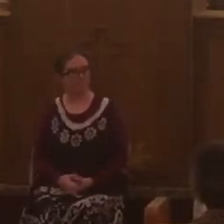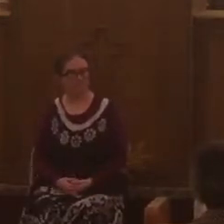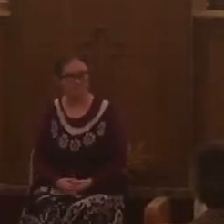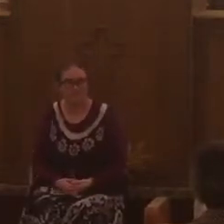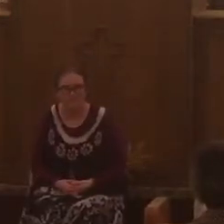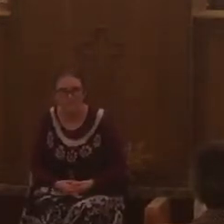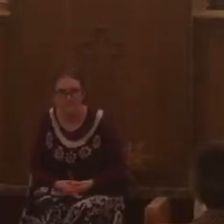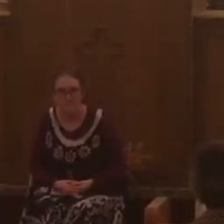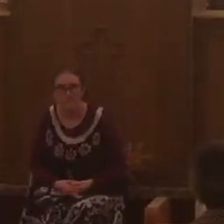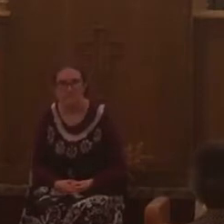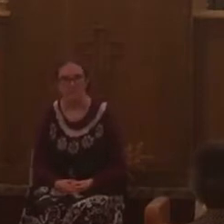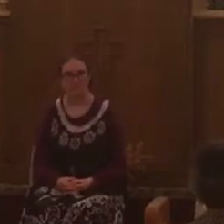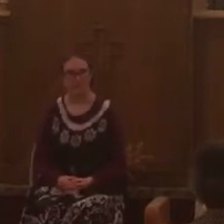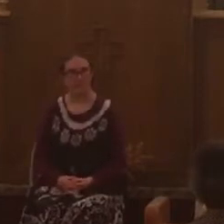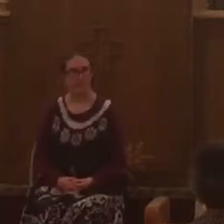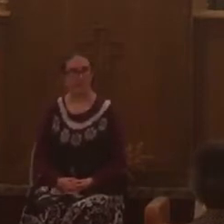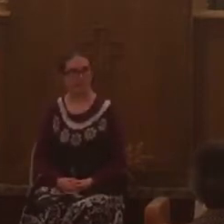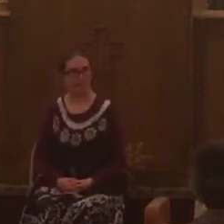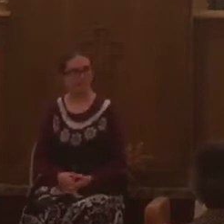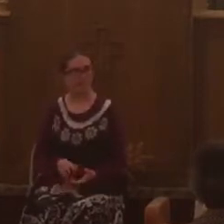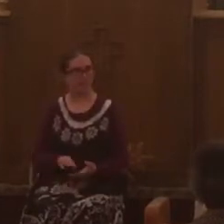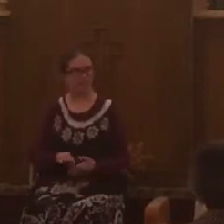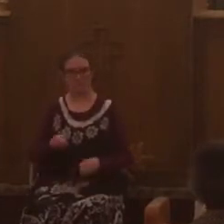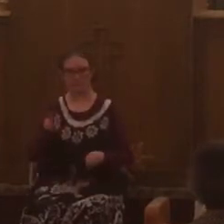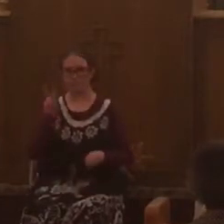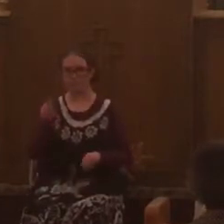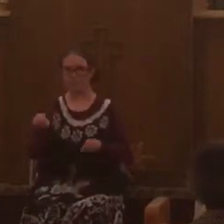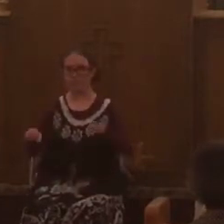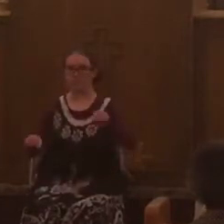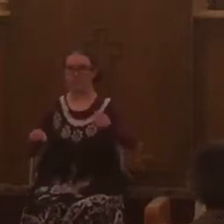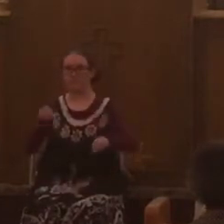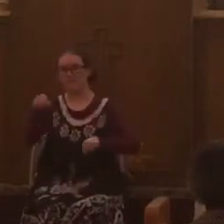and hamburger buns